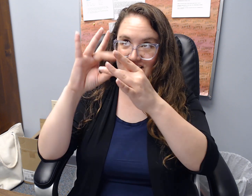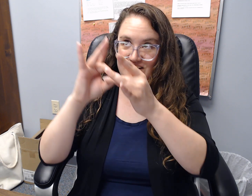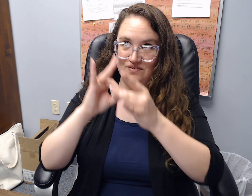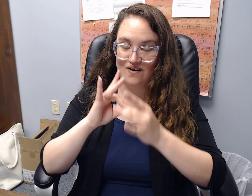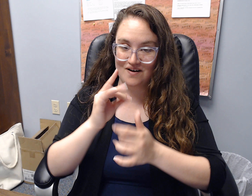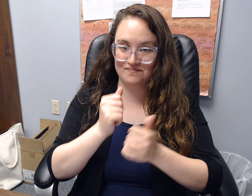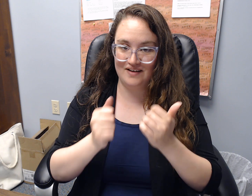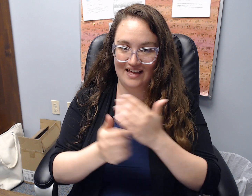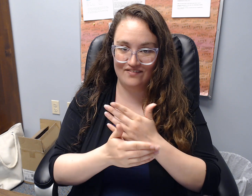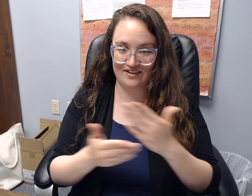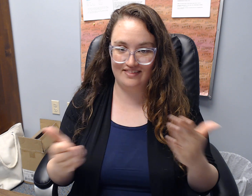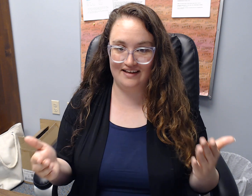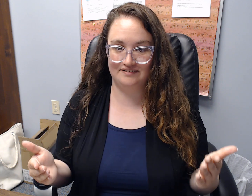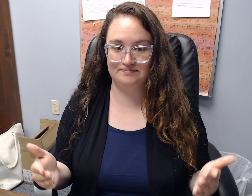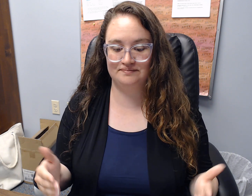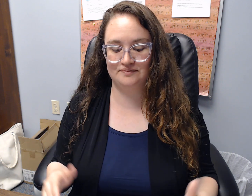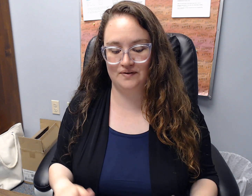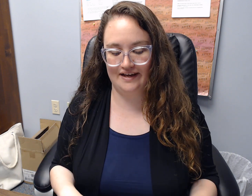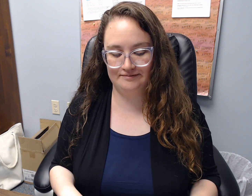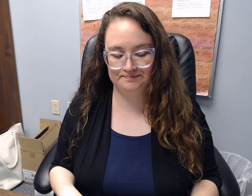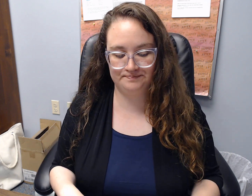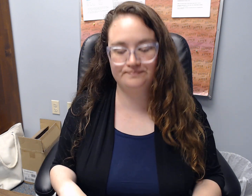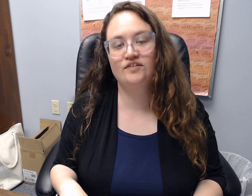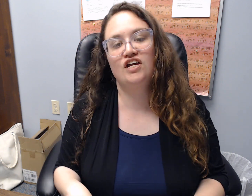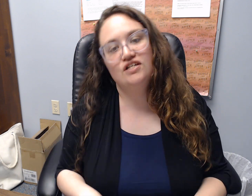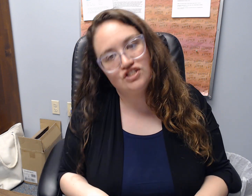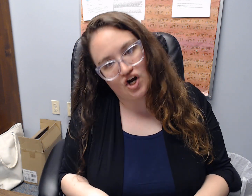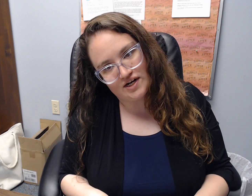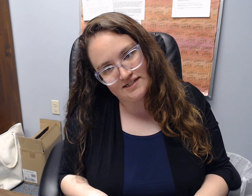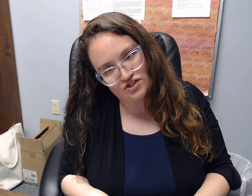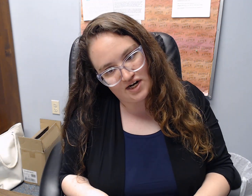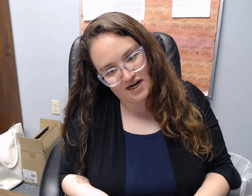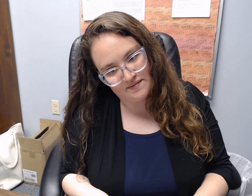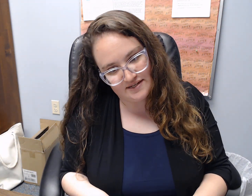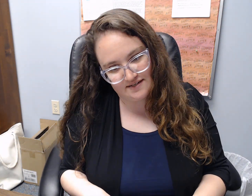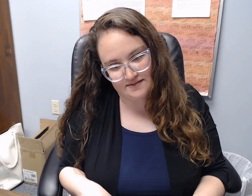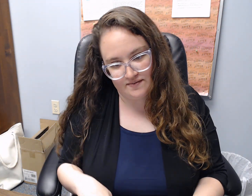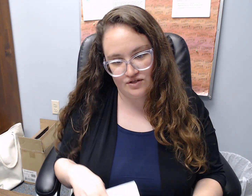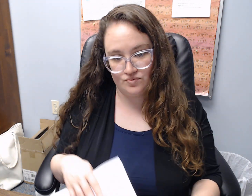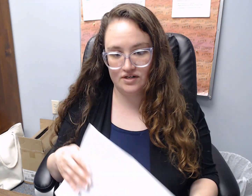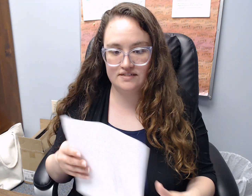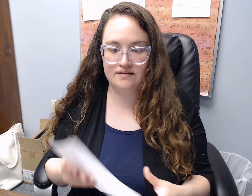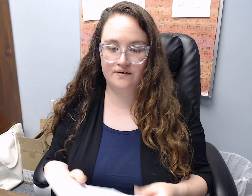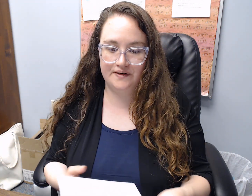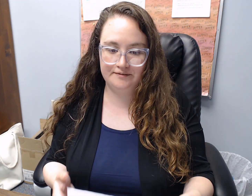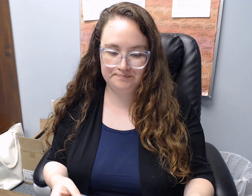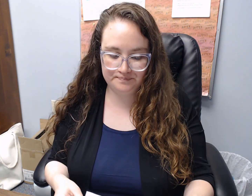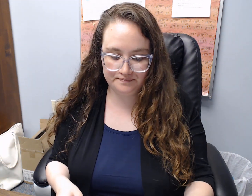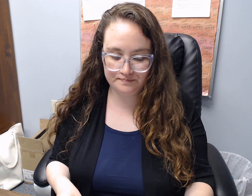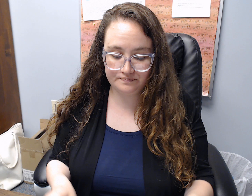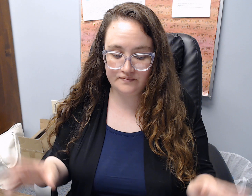You are my everything. Okay? Sorry, Sister Erica messed up some of those words. Okay?